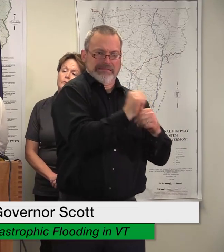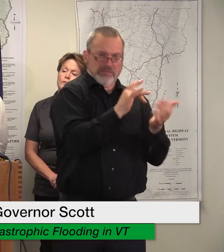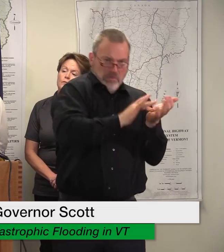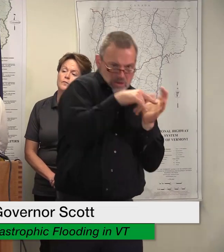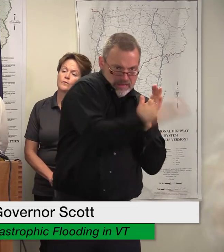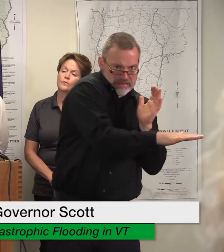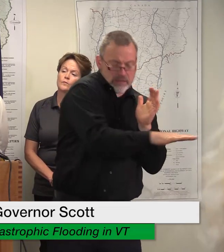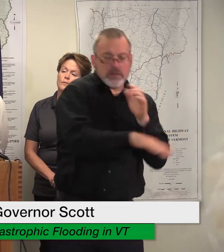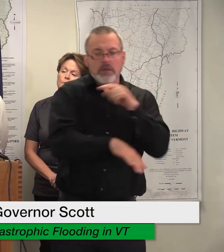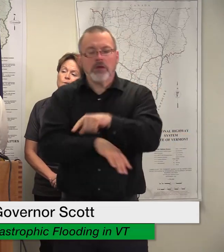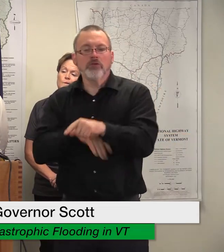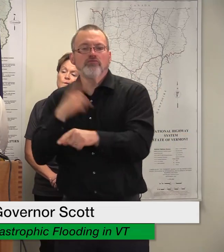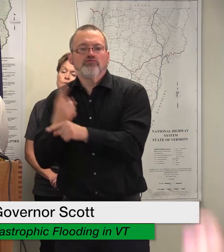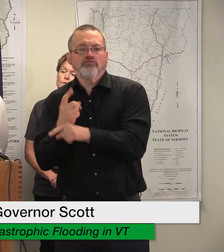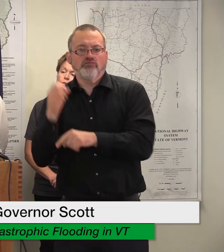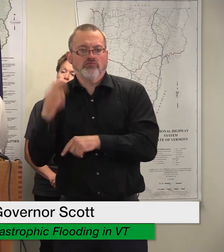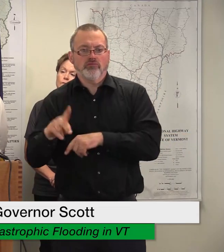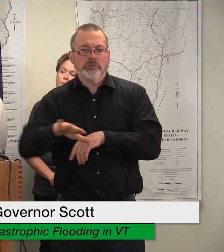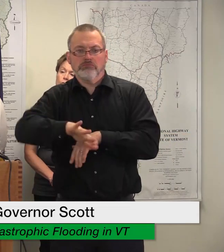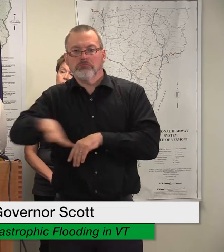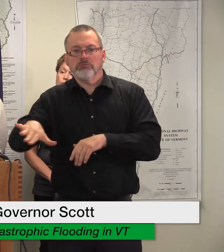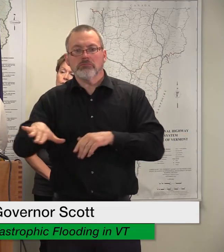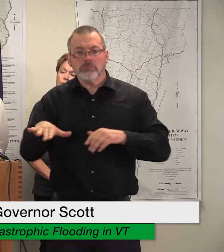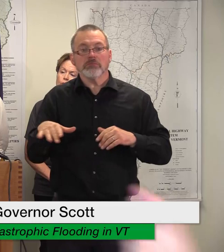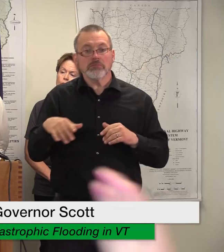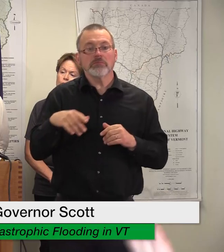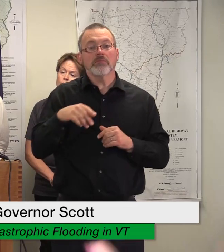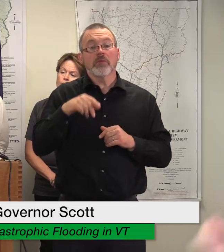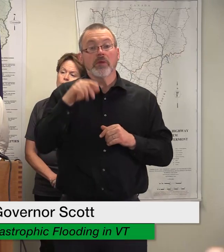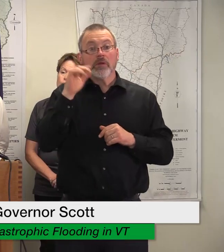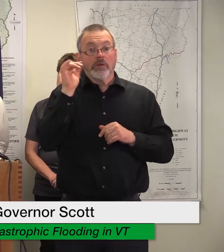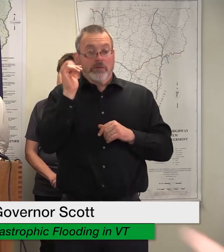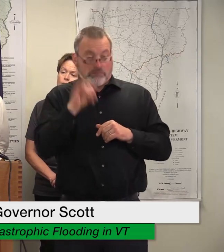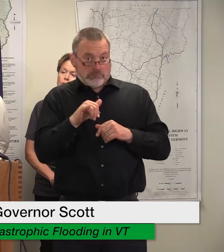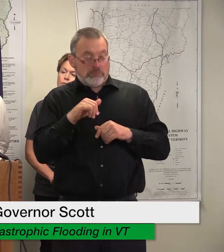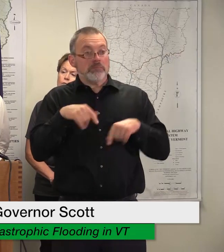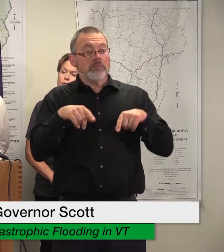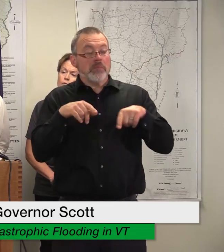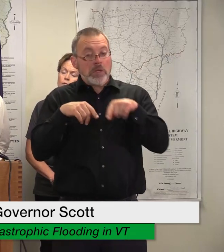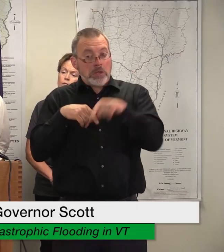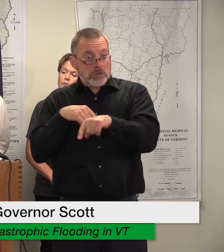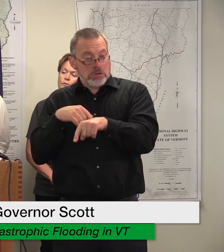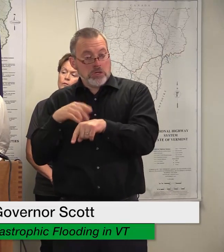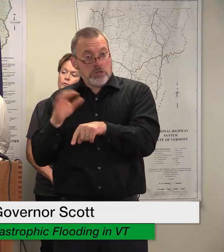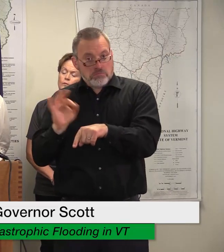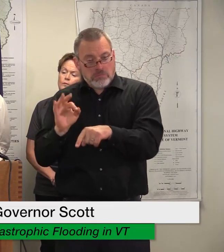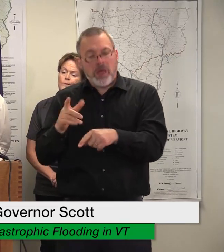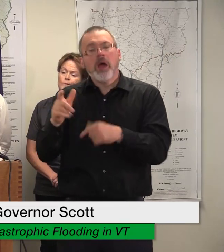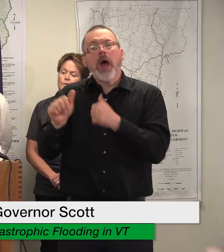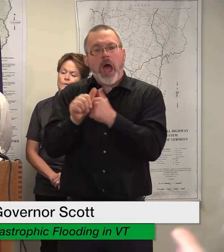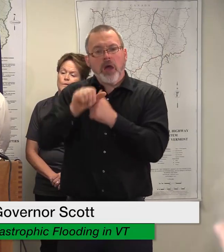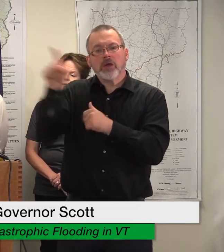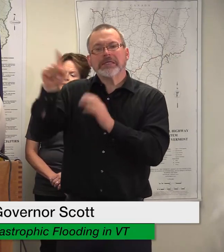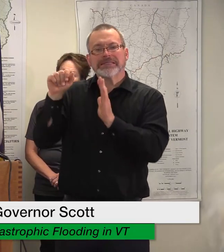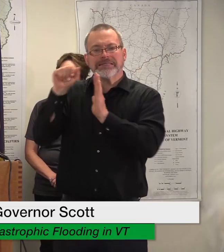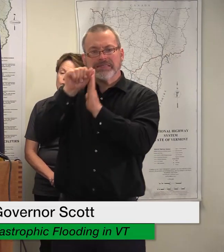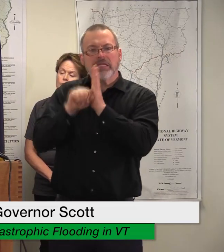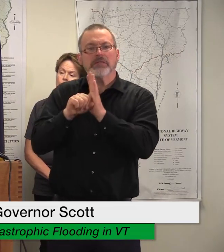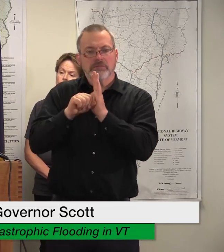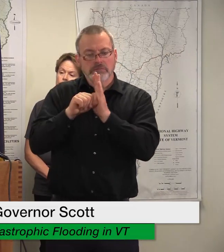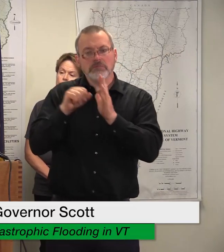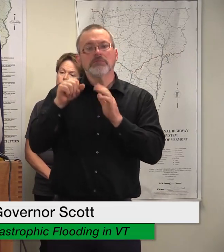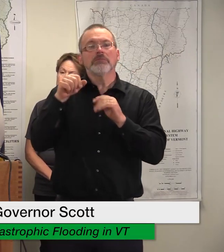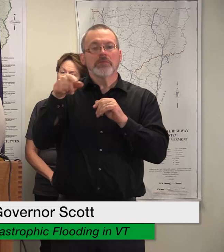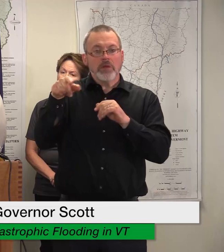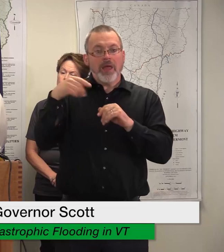flood-related hazardous materials to the state hazardous materials collection site, which is located at the former Middlesex Police Barracks, which is